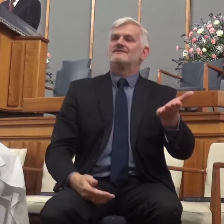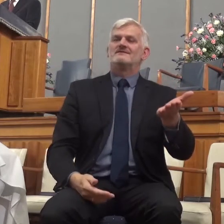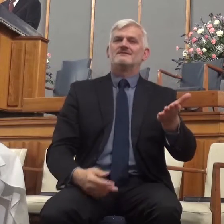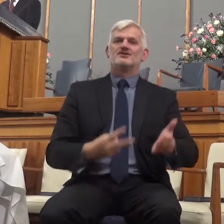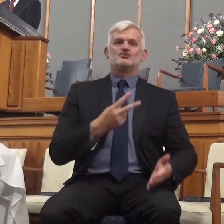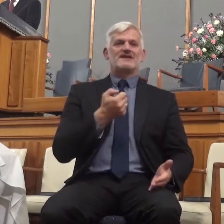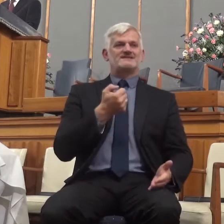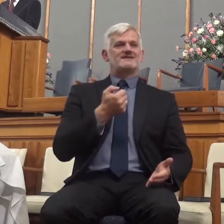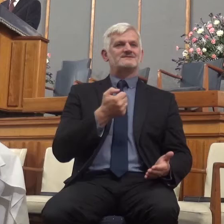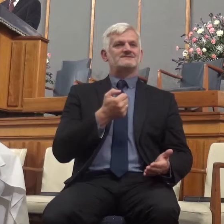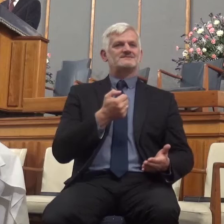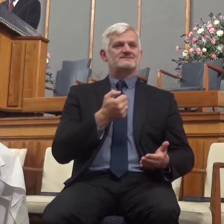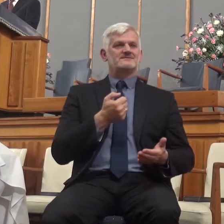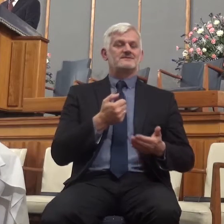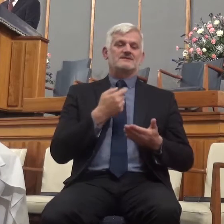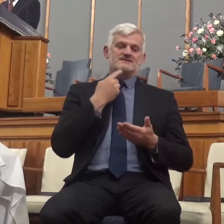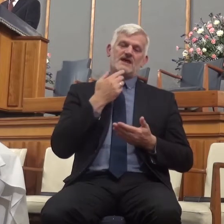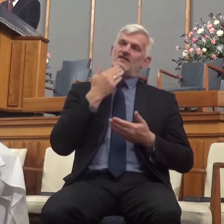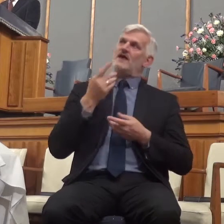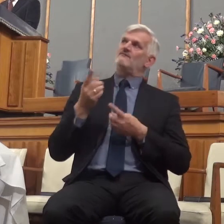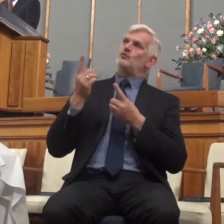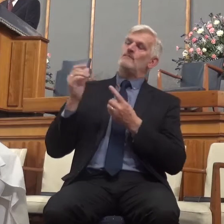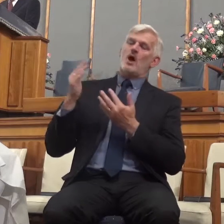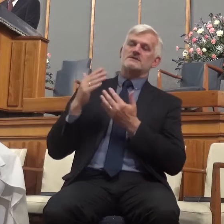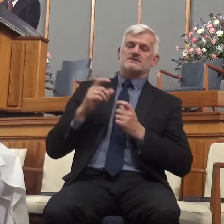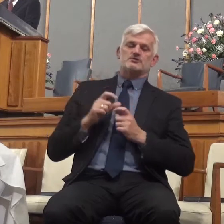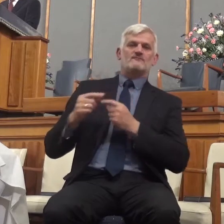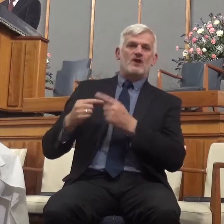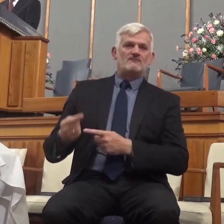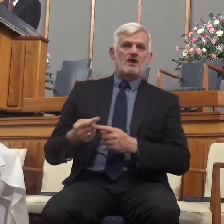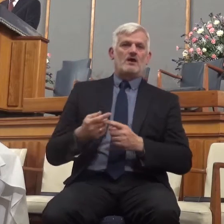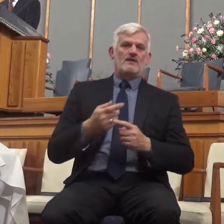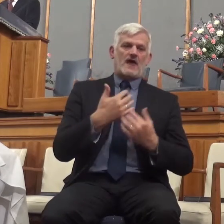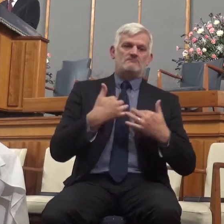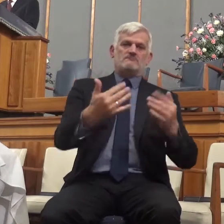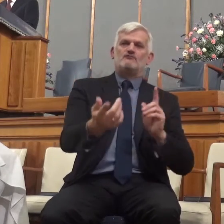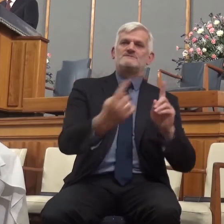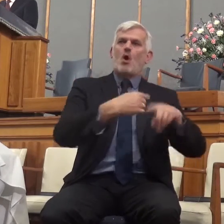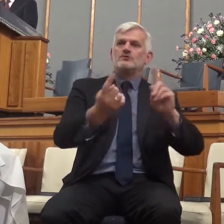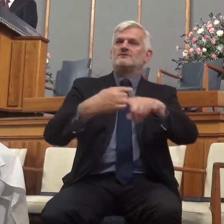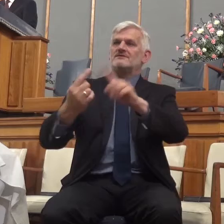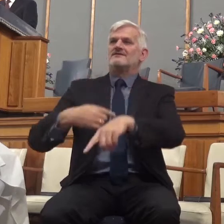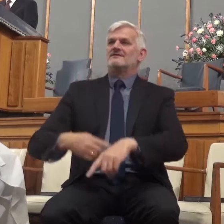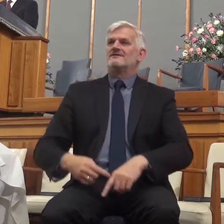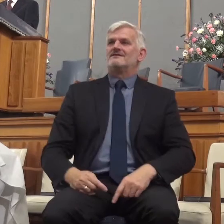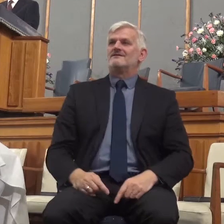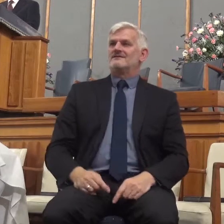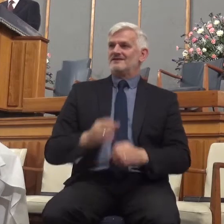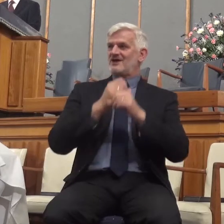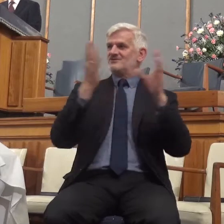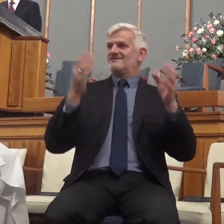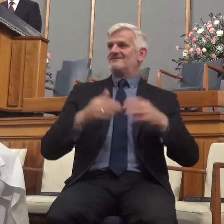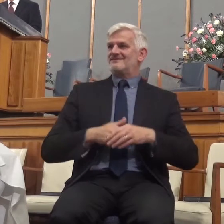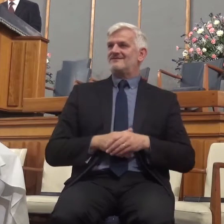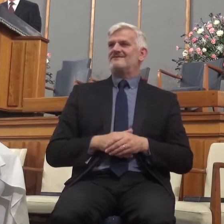give thanks, for His mercy endureth forever. And that would have been the format. The first